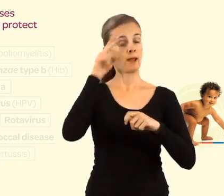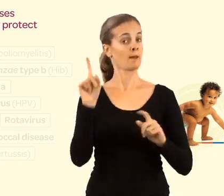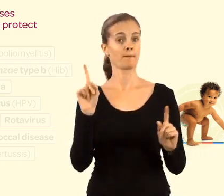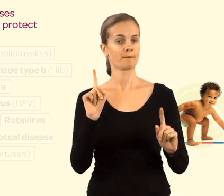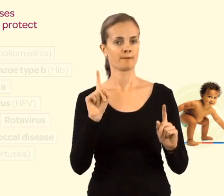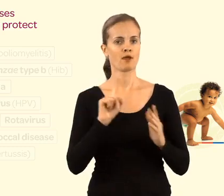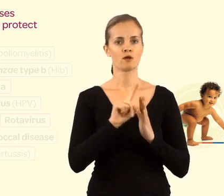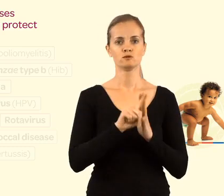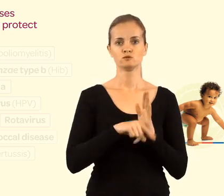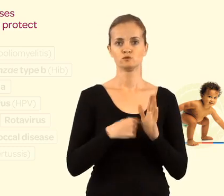yellow color.